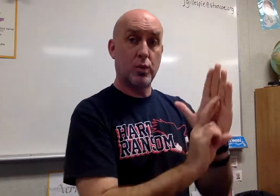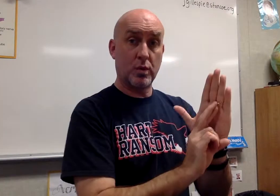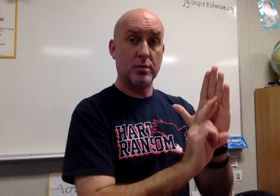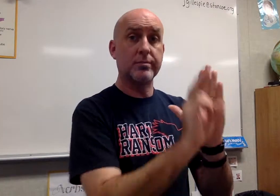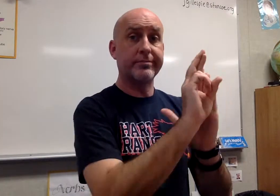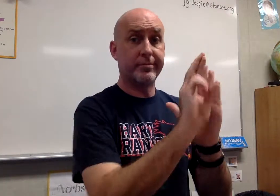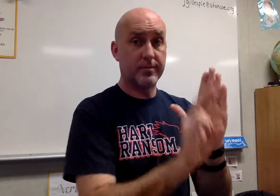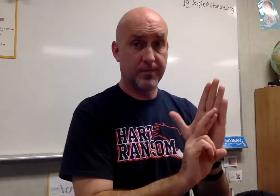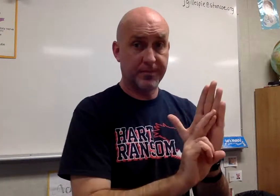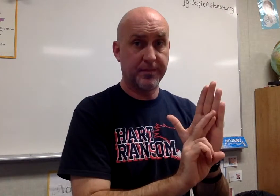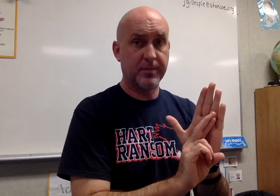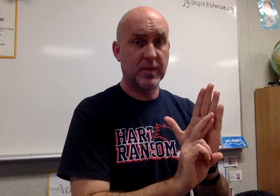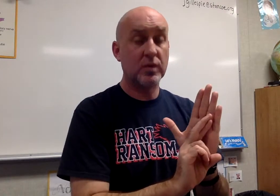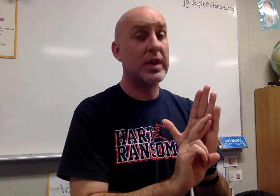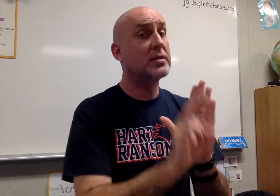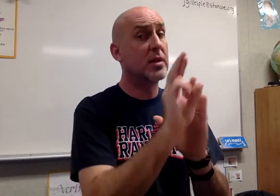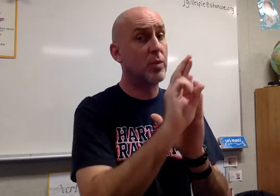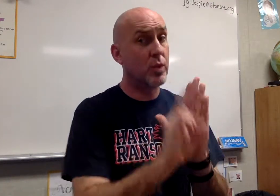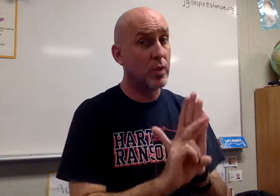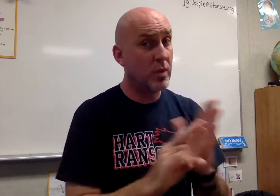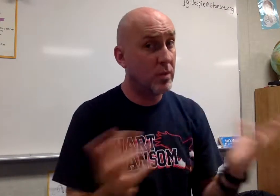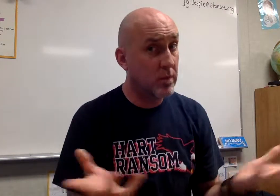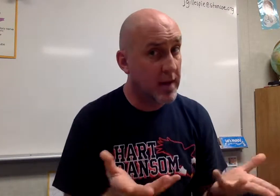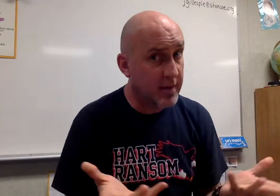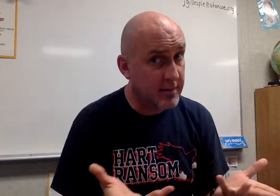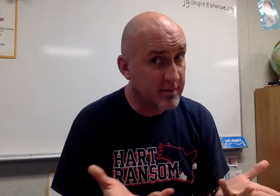Rule. So you can ask them, rule what?